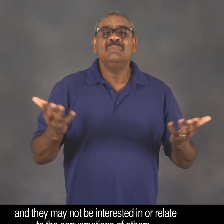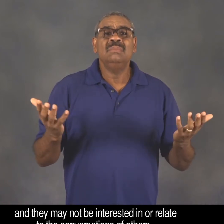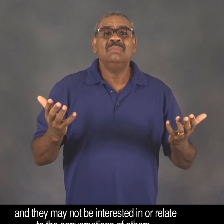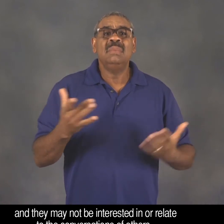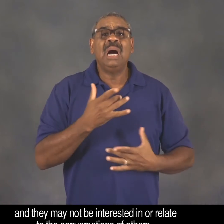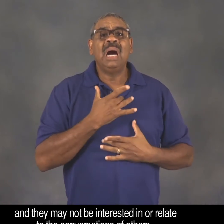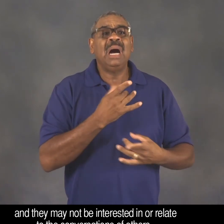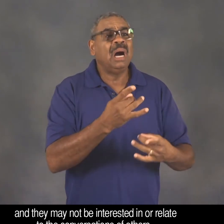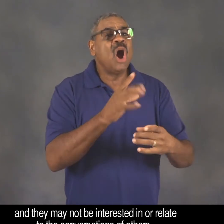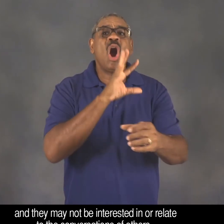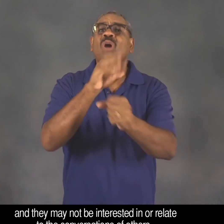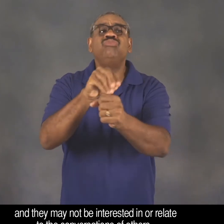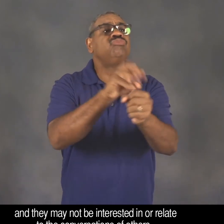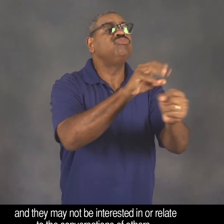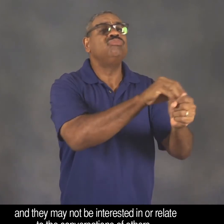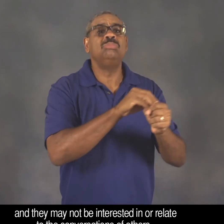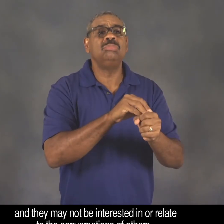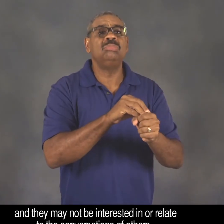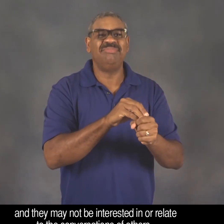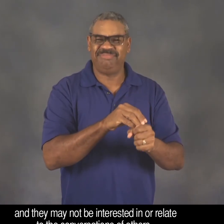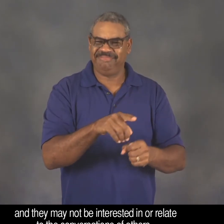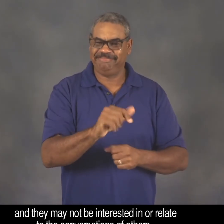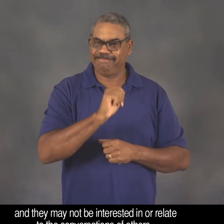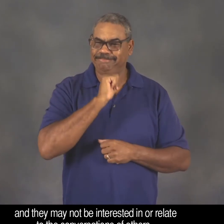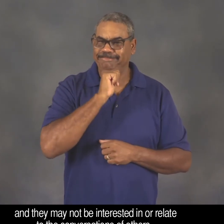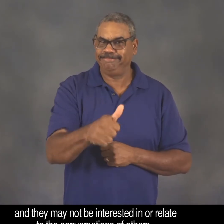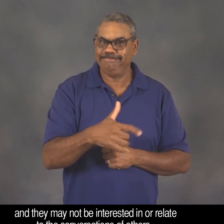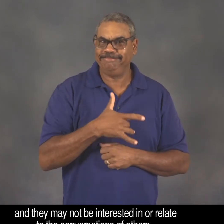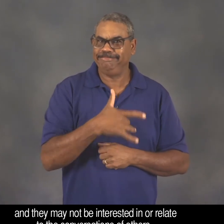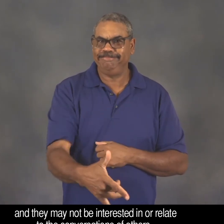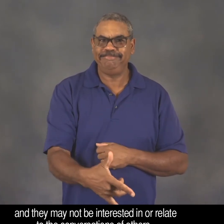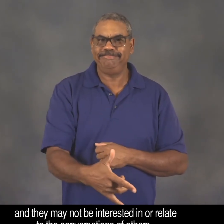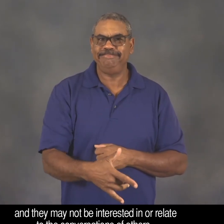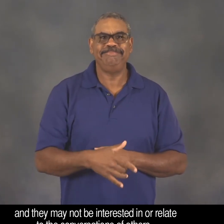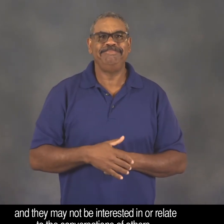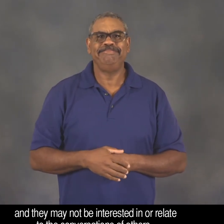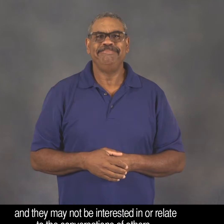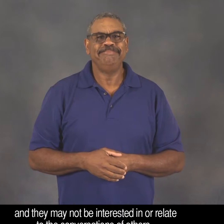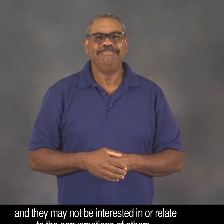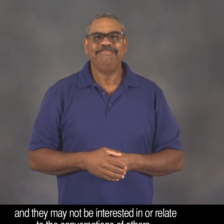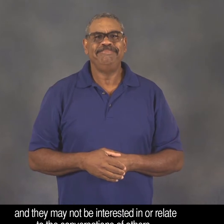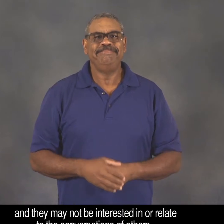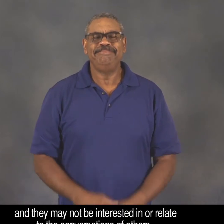And they may not be interested in or relate to the conversations of others.